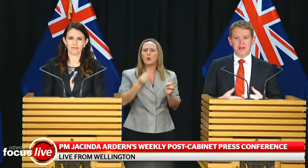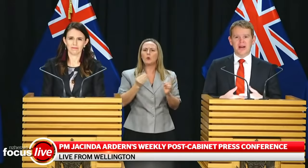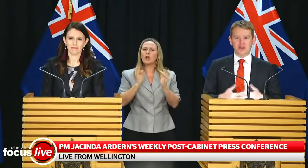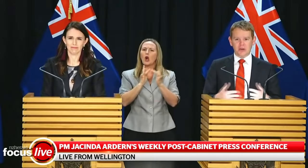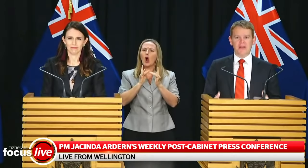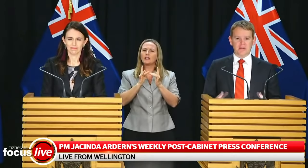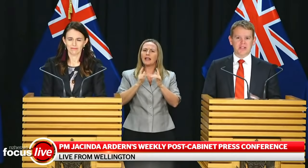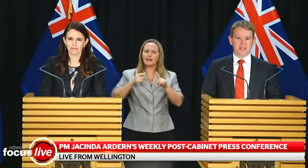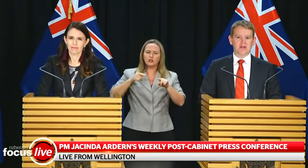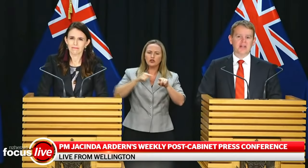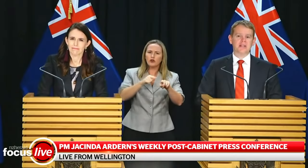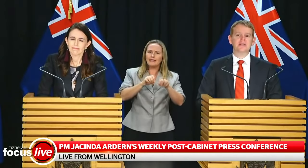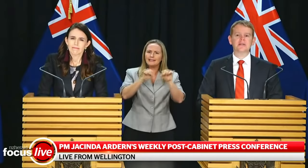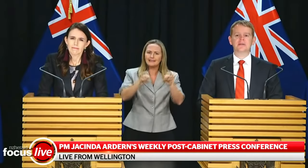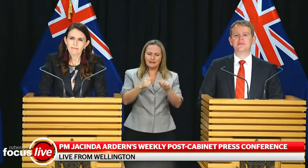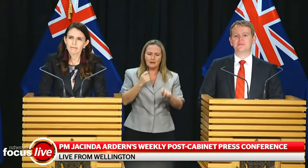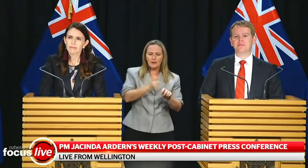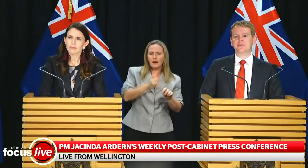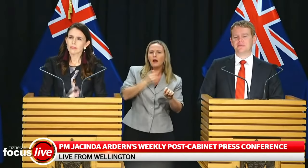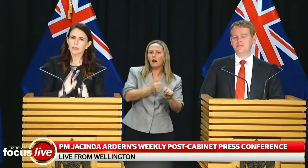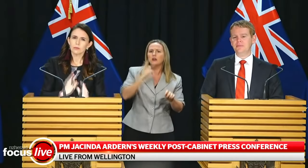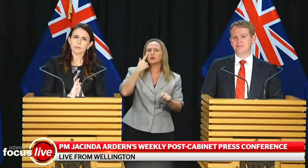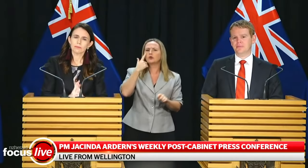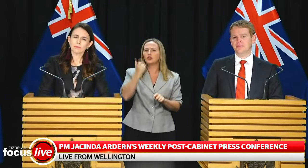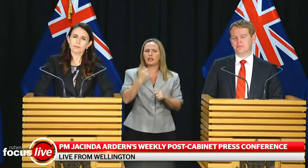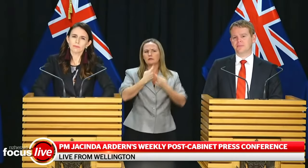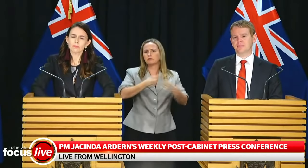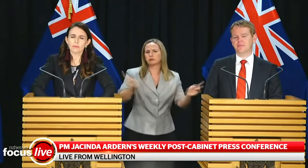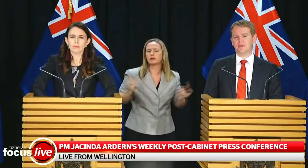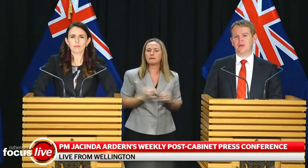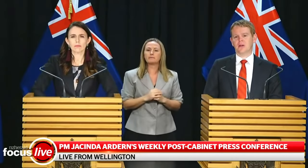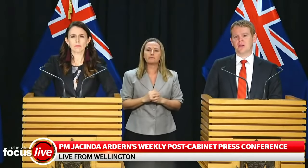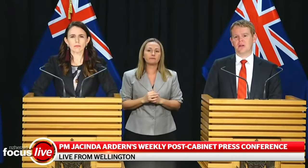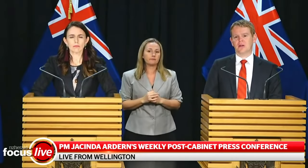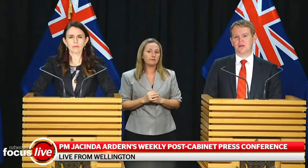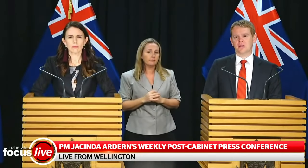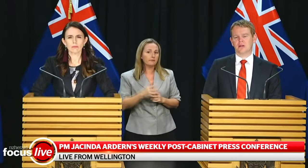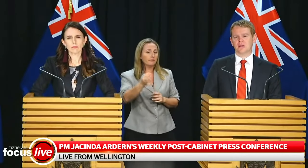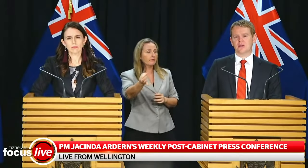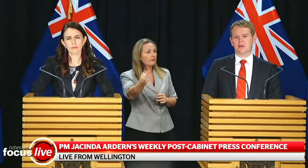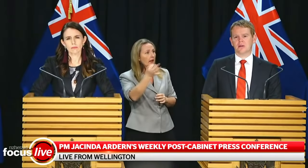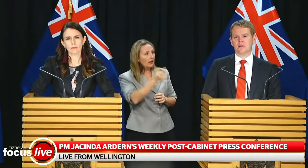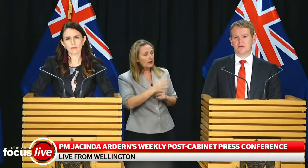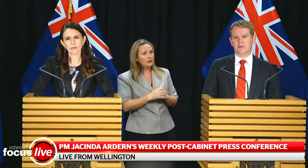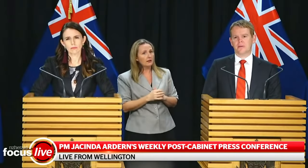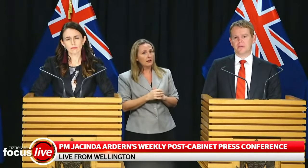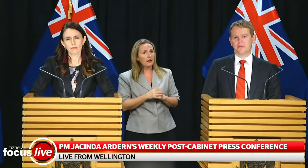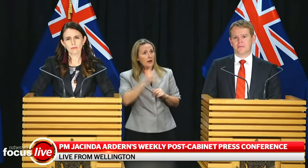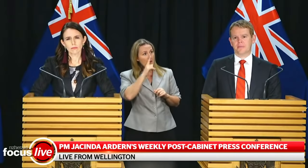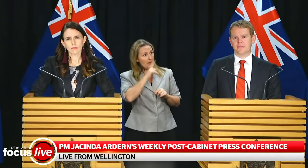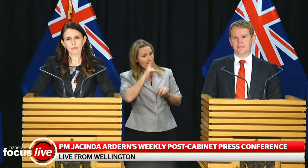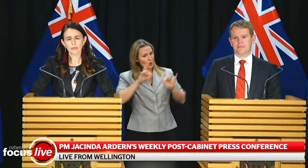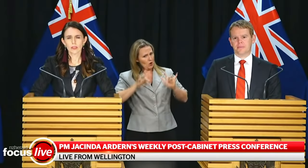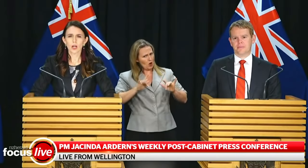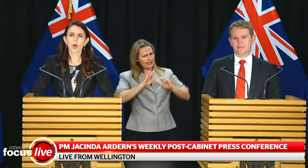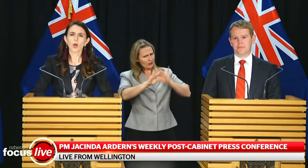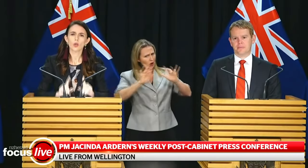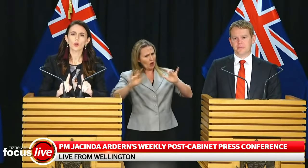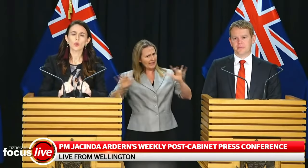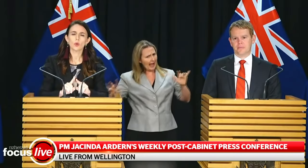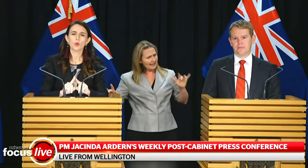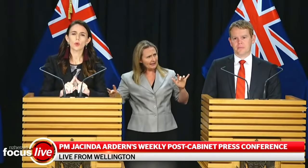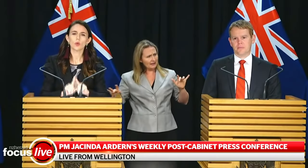system to run that risk to ground. Would you have on that question earlier about the people who are still yet to be contacted? That seems like a